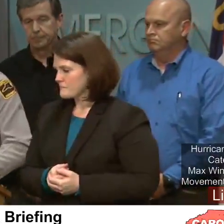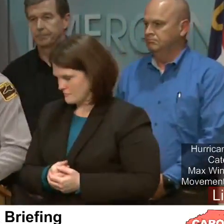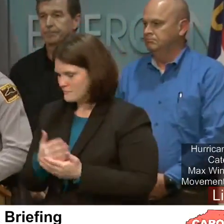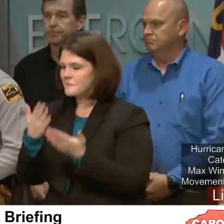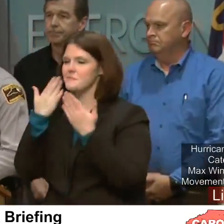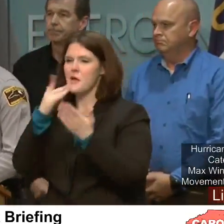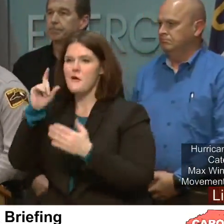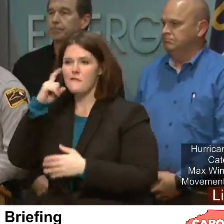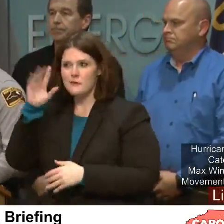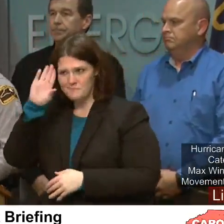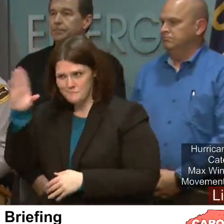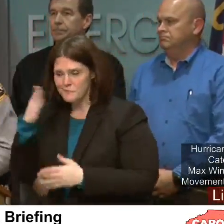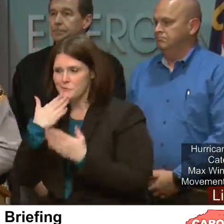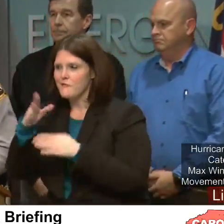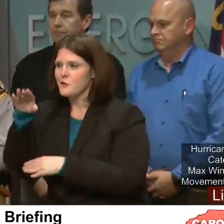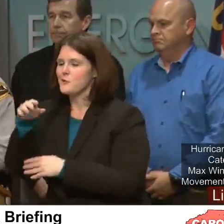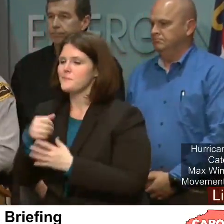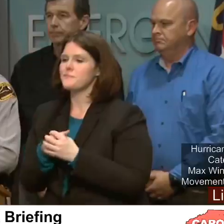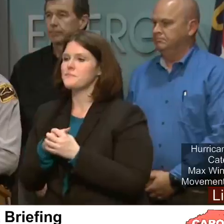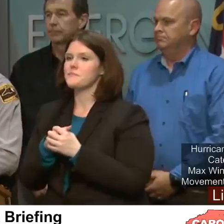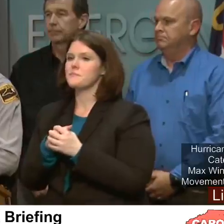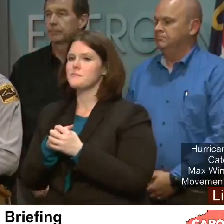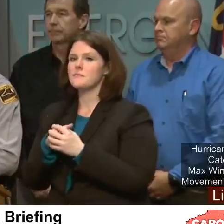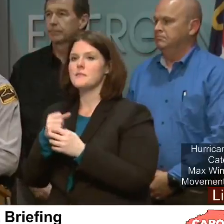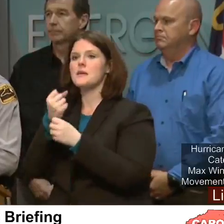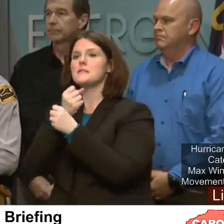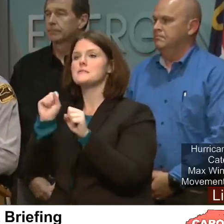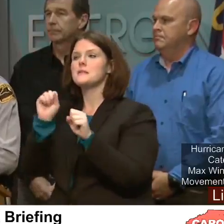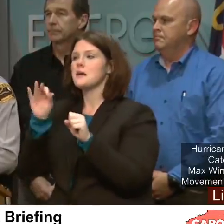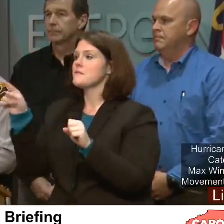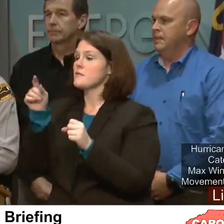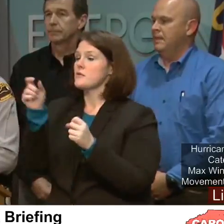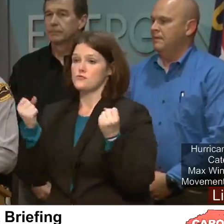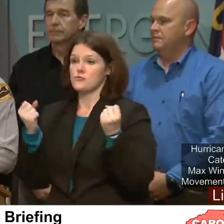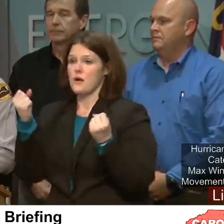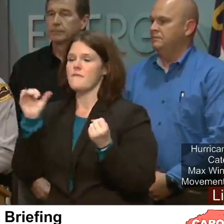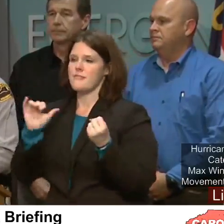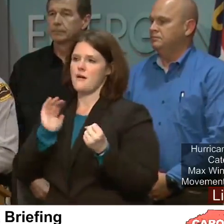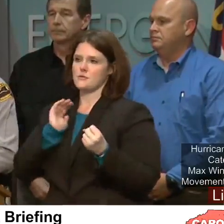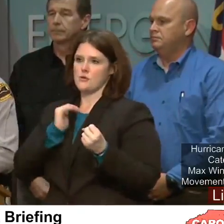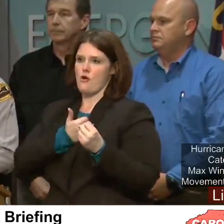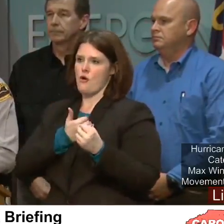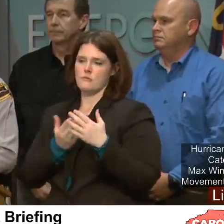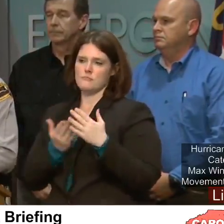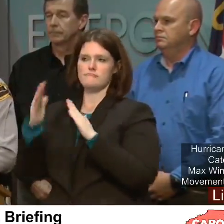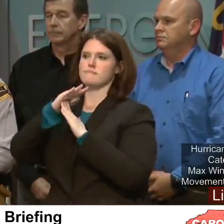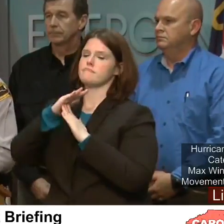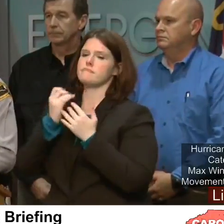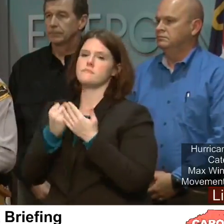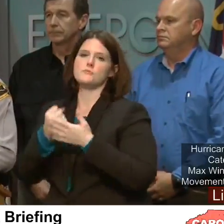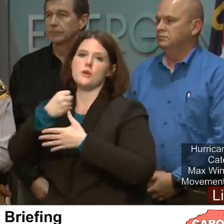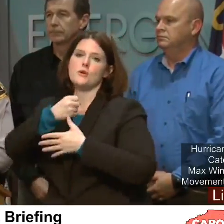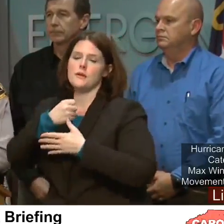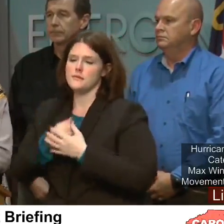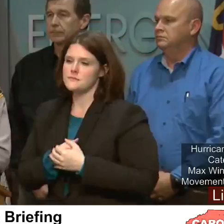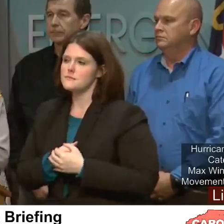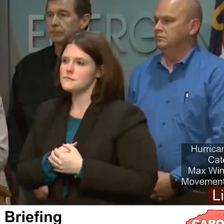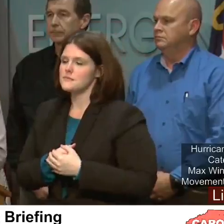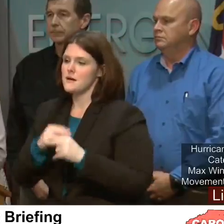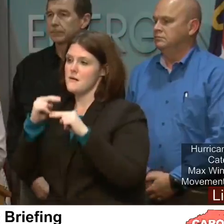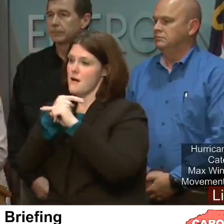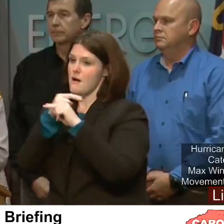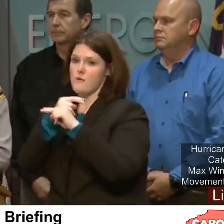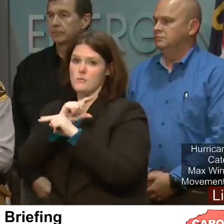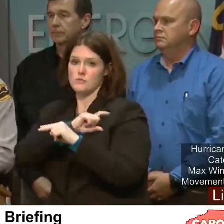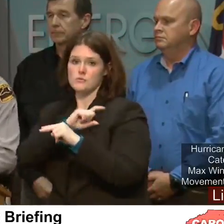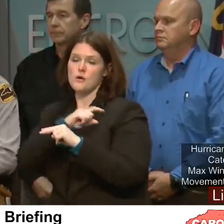Thank you, Governor. Good afternoon. The safety of our motoring public remains the Highway Patrol's highest priority. The Highway Patrol is